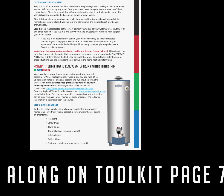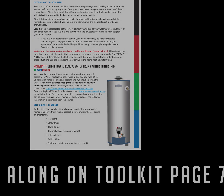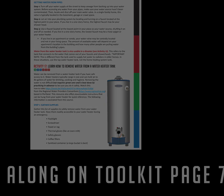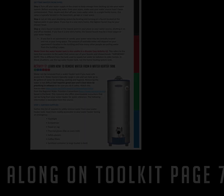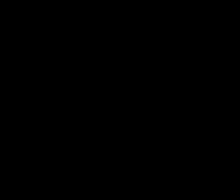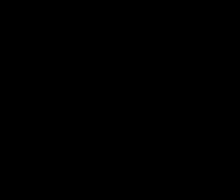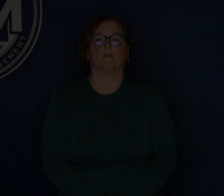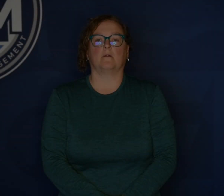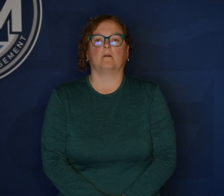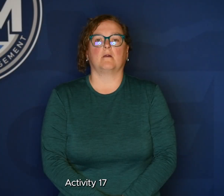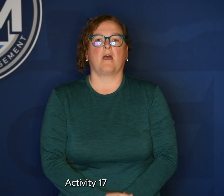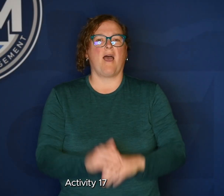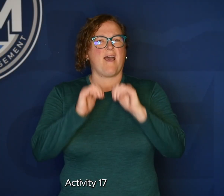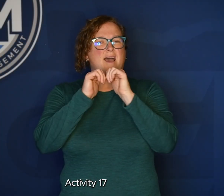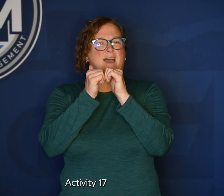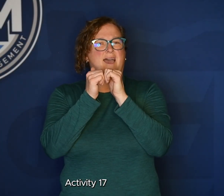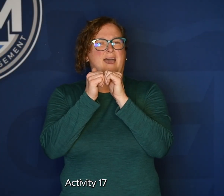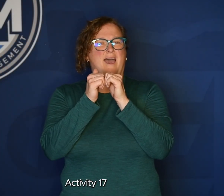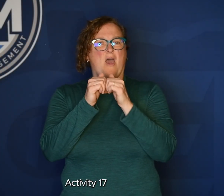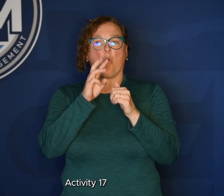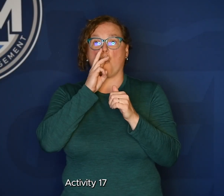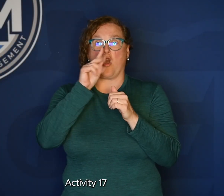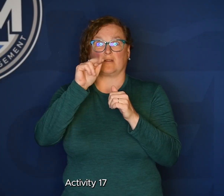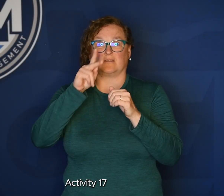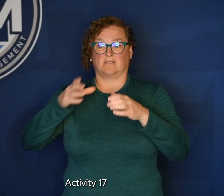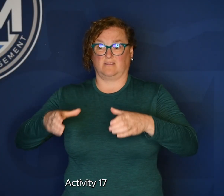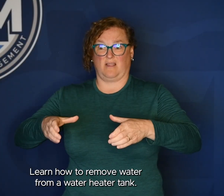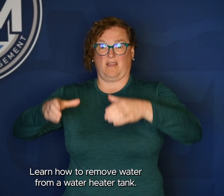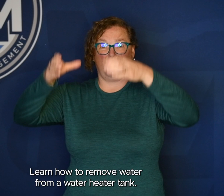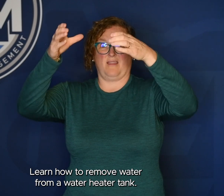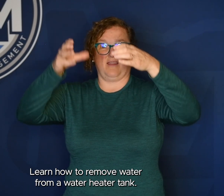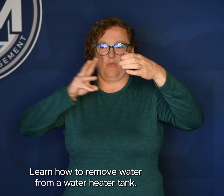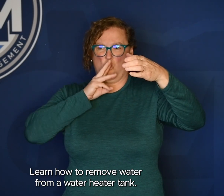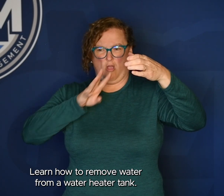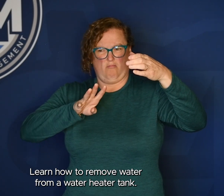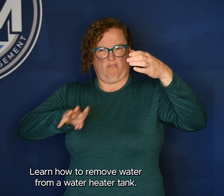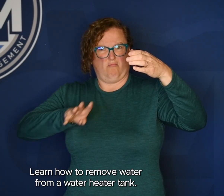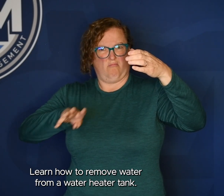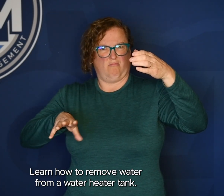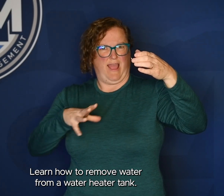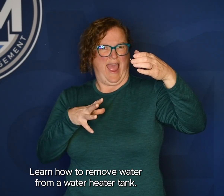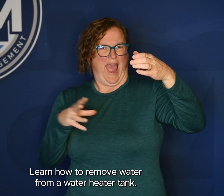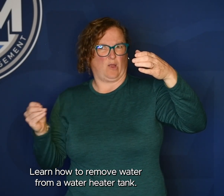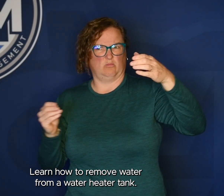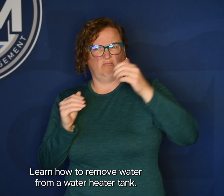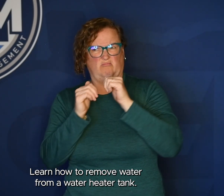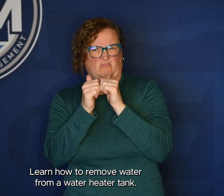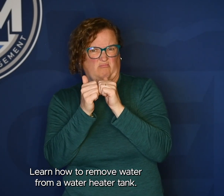71. Activity 17. Learn how to remove water from a water heater